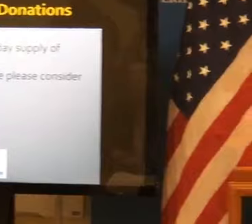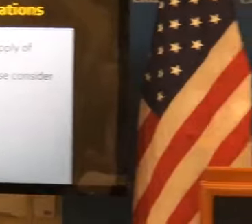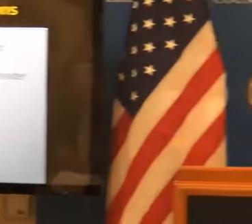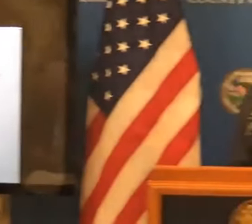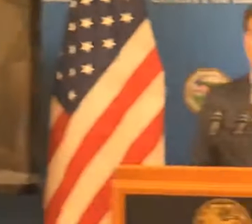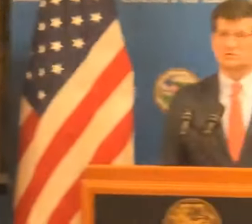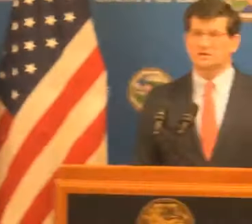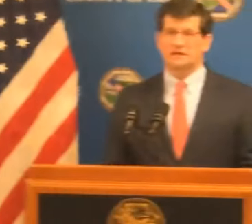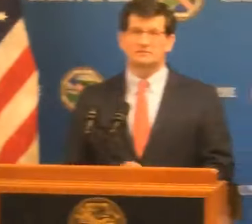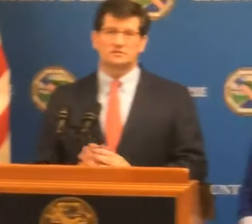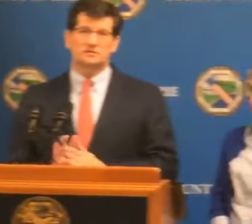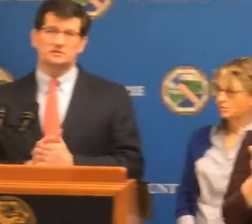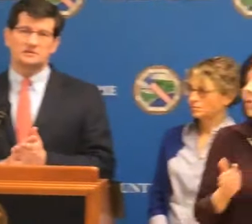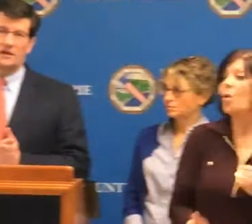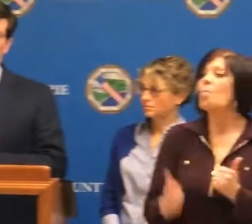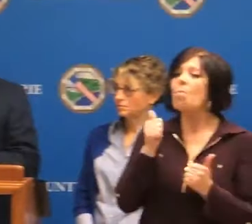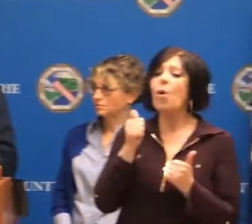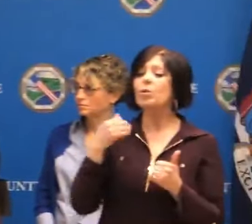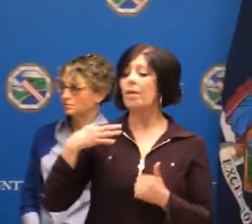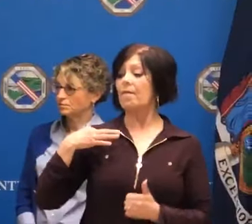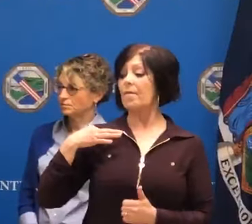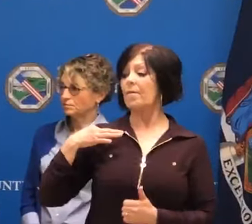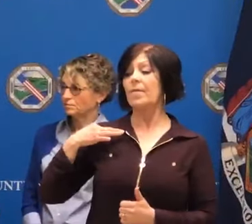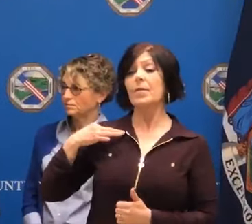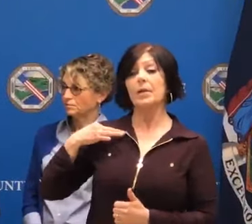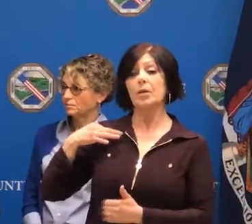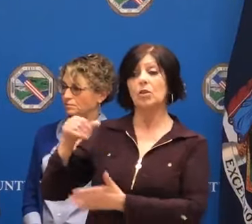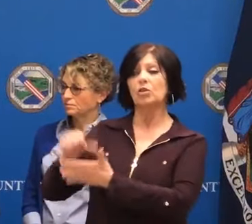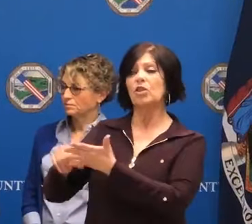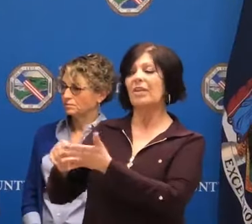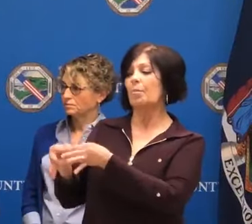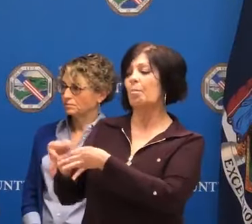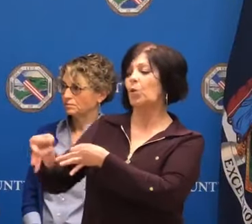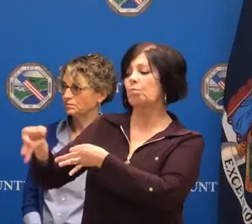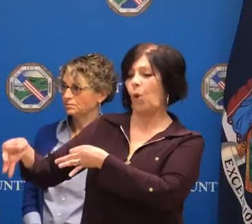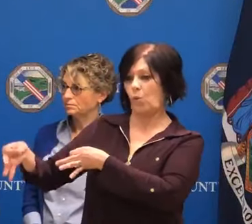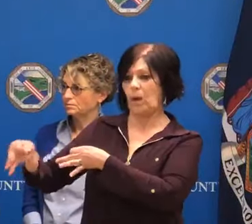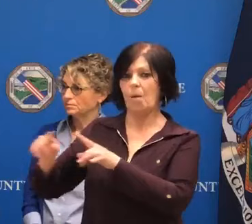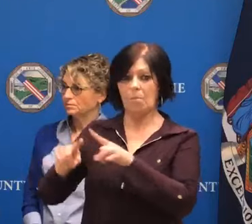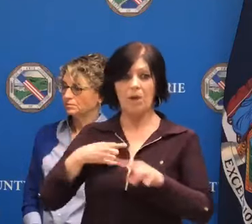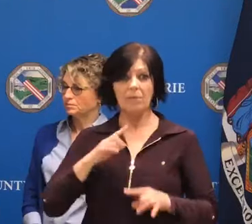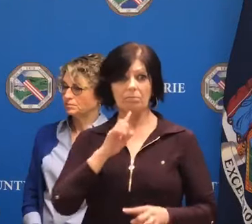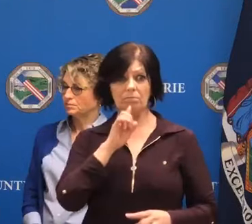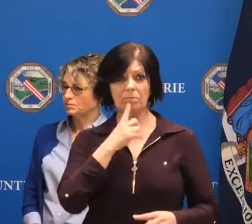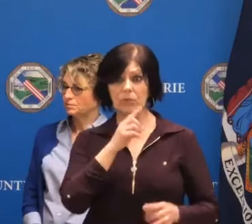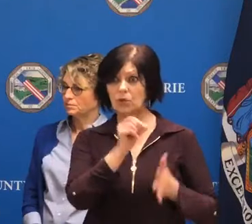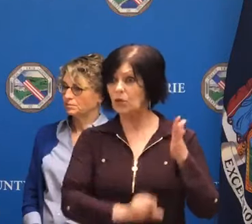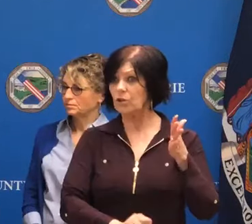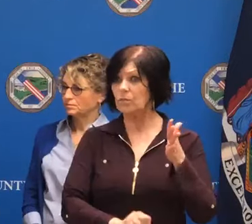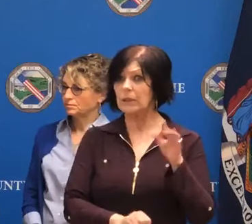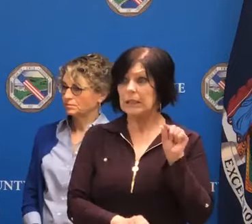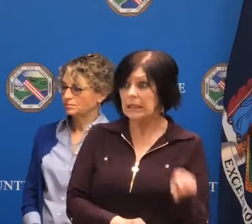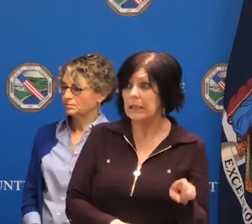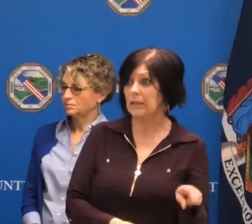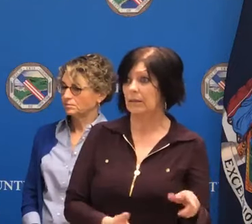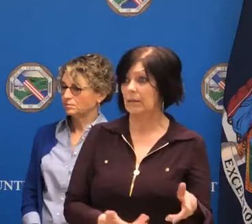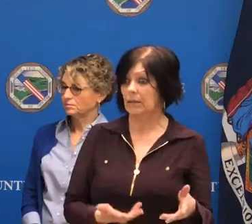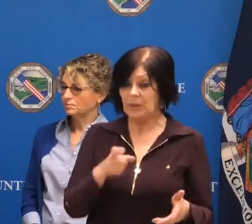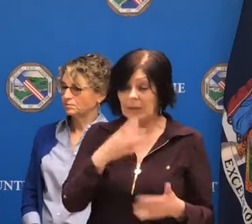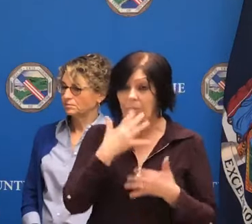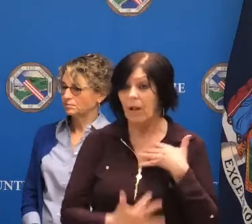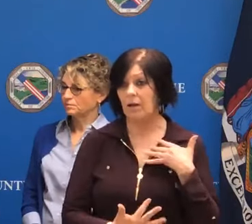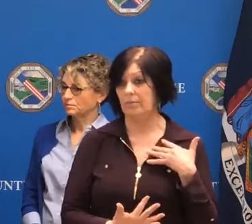days. Most elective surgeries have been postponed or canceled by hospitals, but we do know that there are individuals that are going to